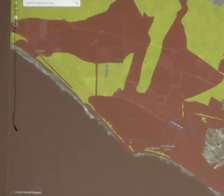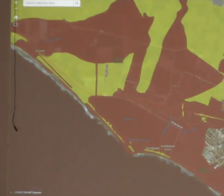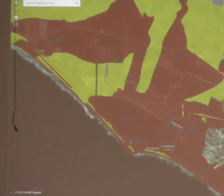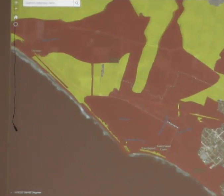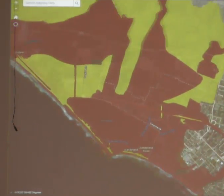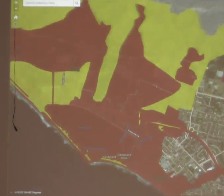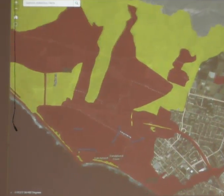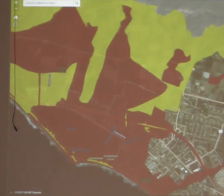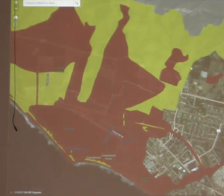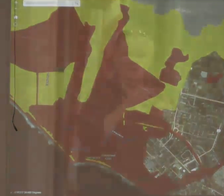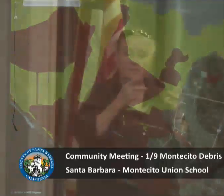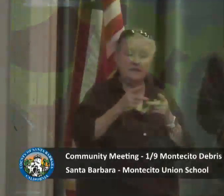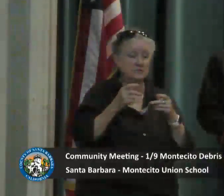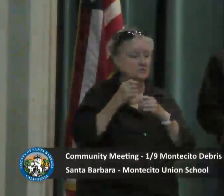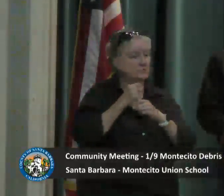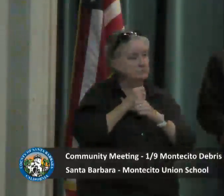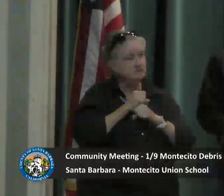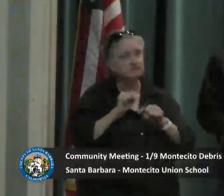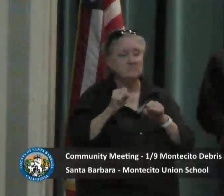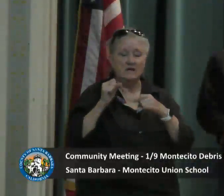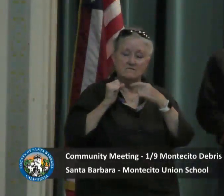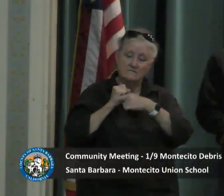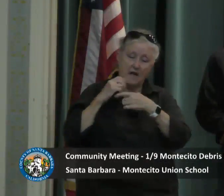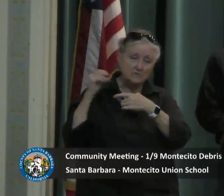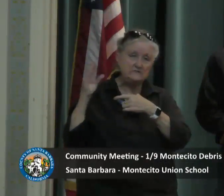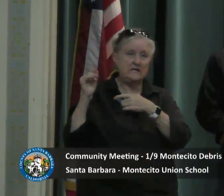in a location outside the evacuation area.